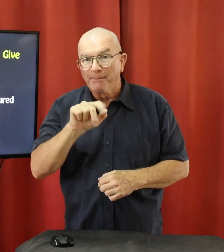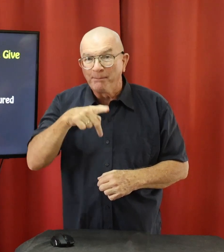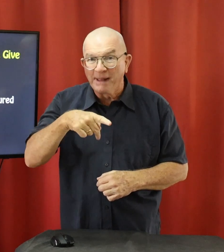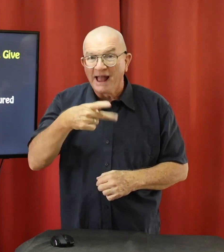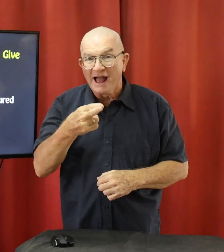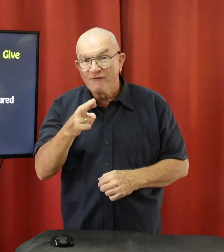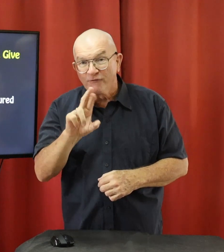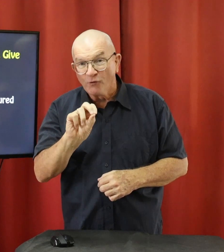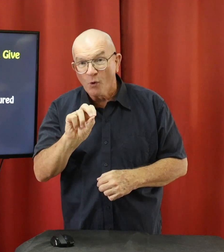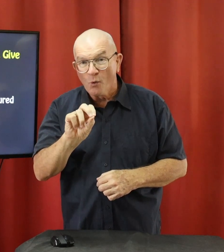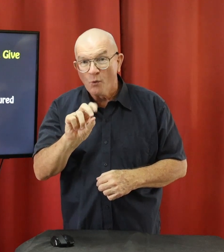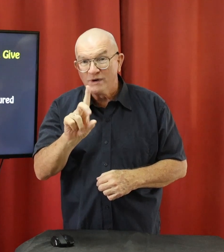He is to be honored.